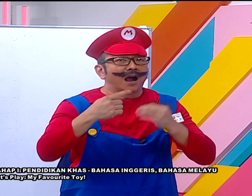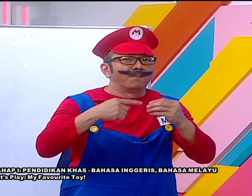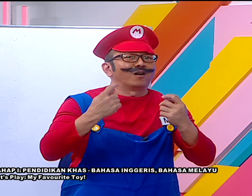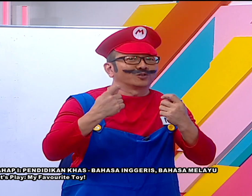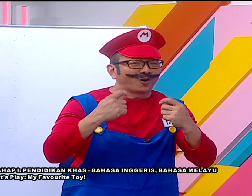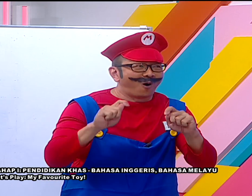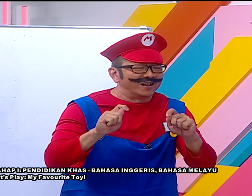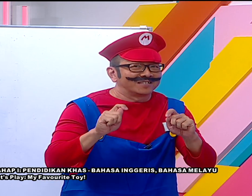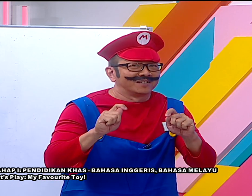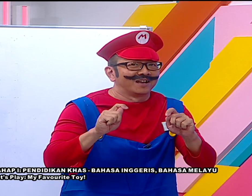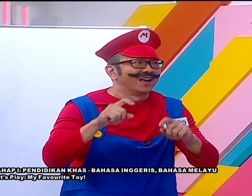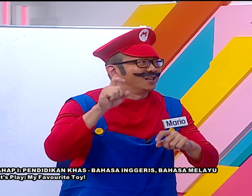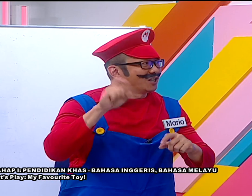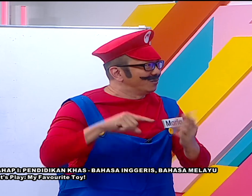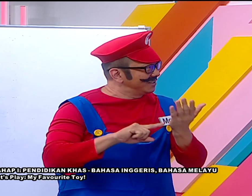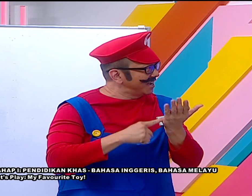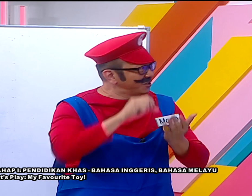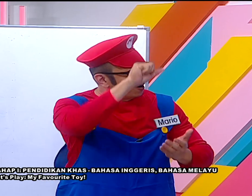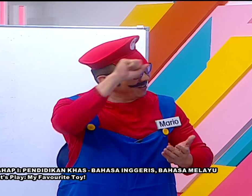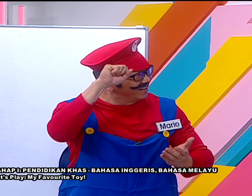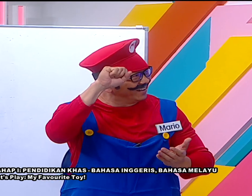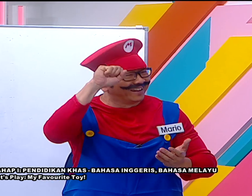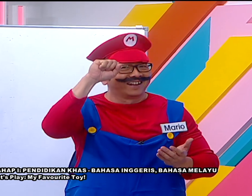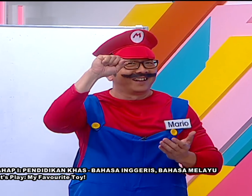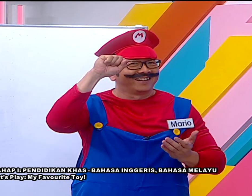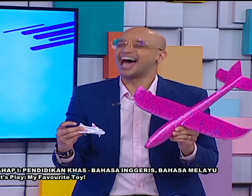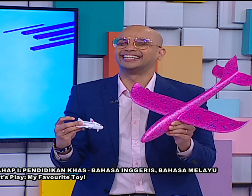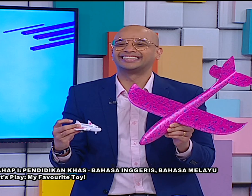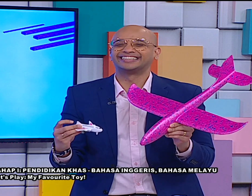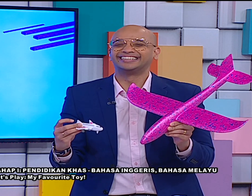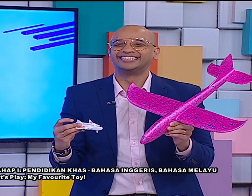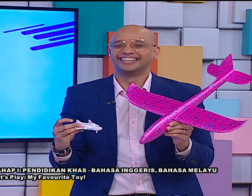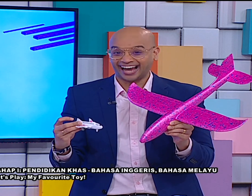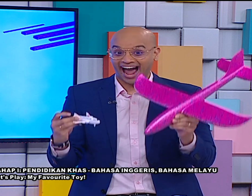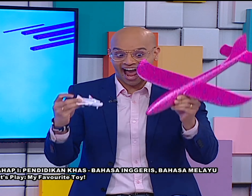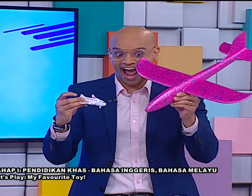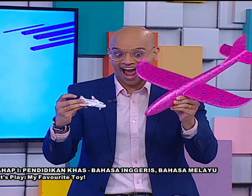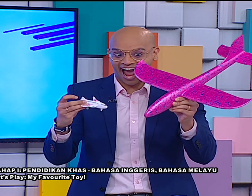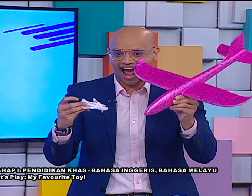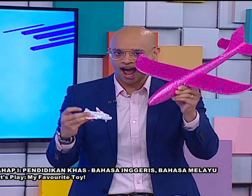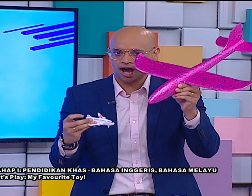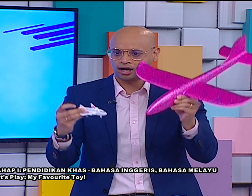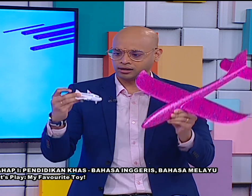things about toys. Shall we start, Sean? Yes. Okay.